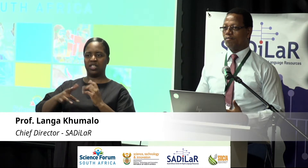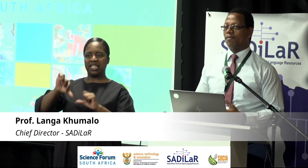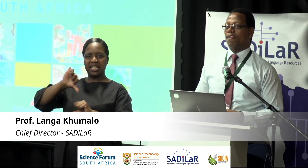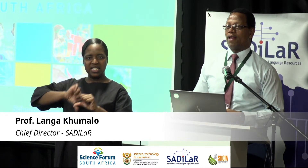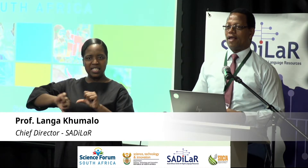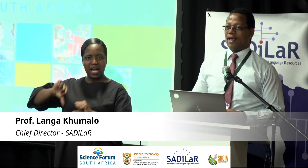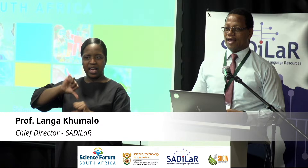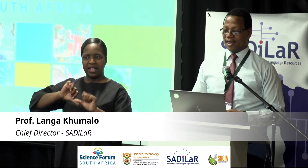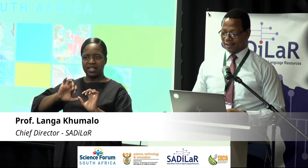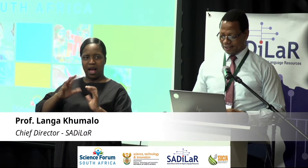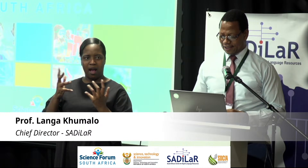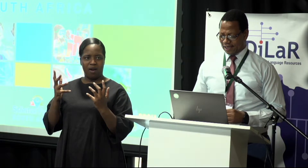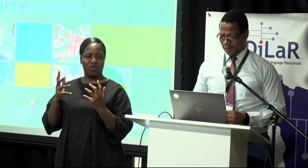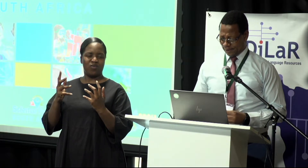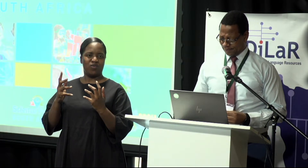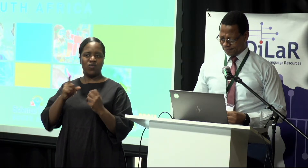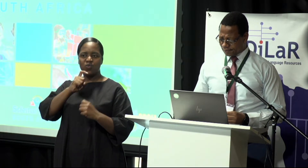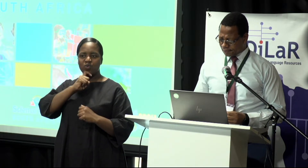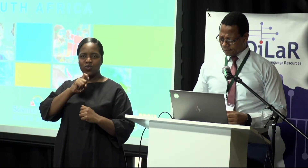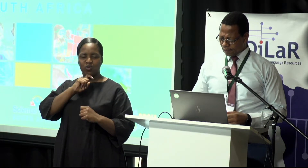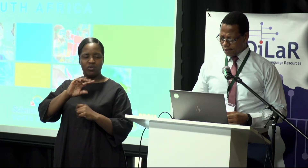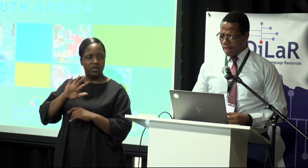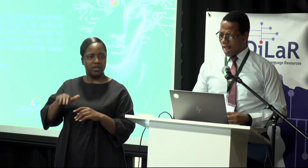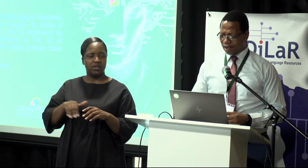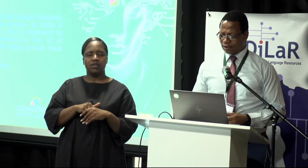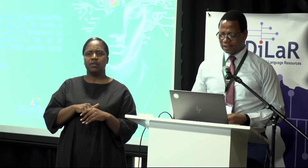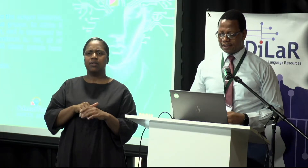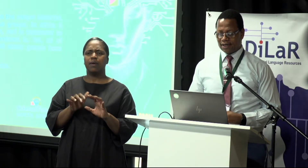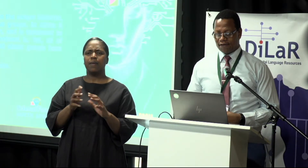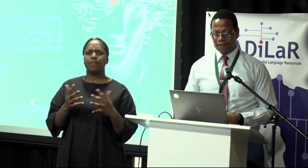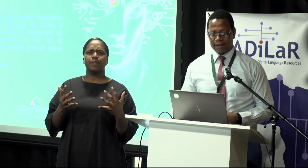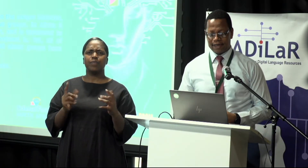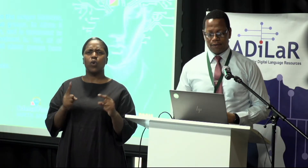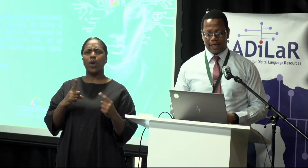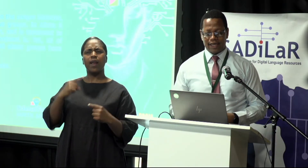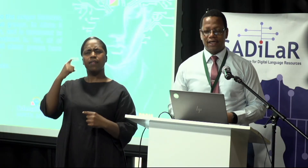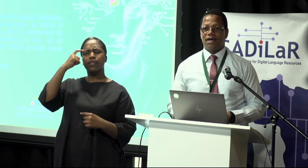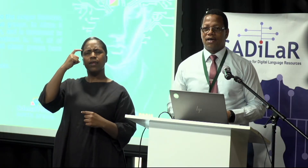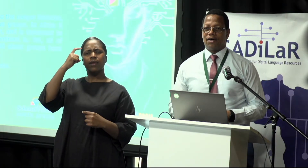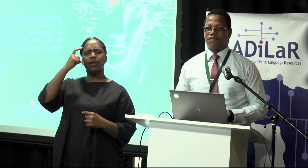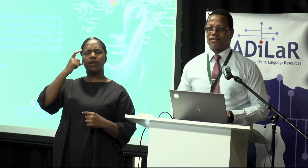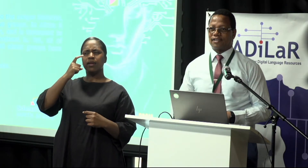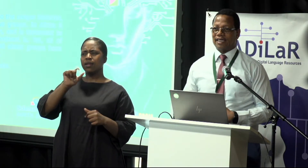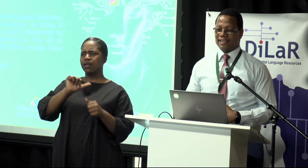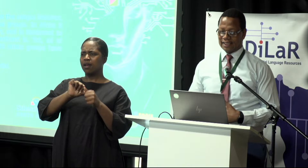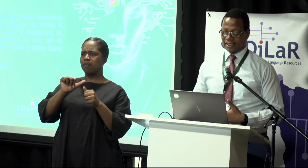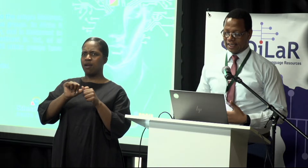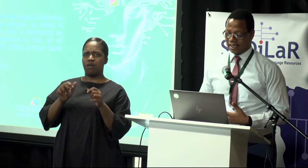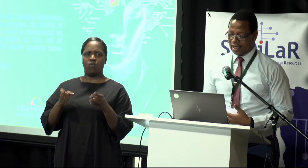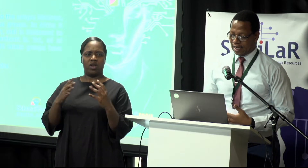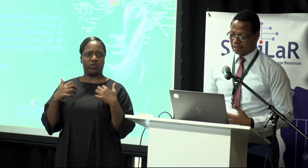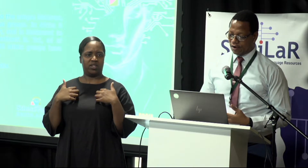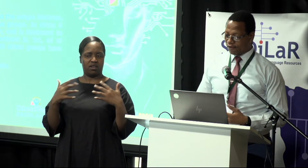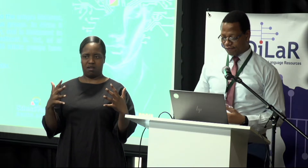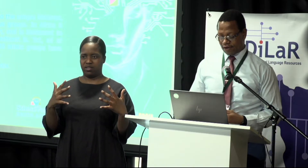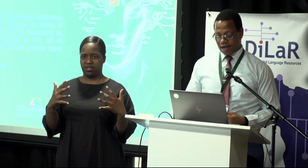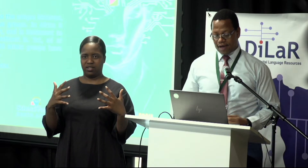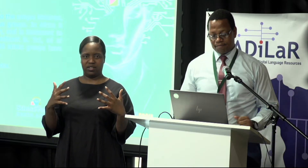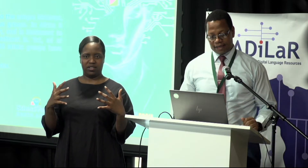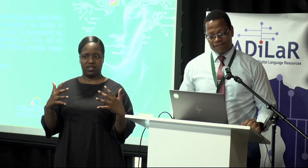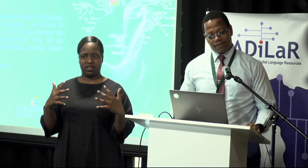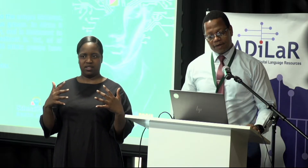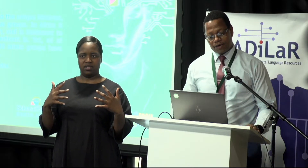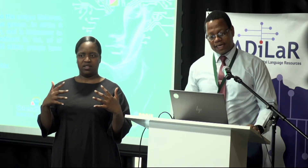digital form. And I couldn't think of a better way of starting us